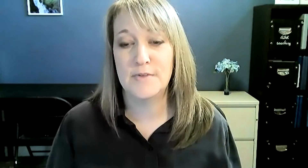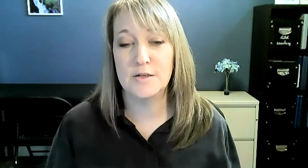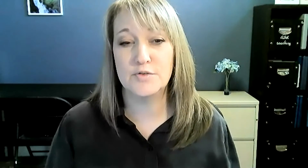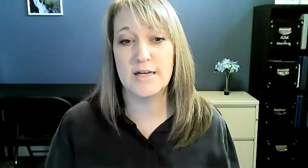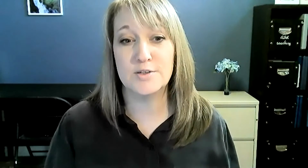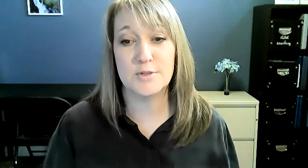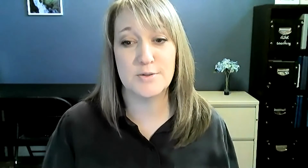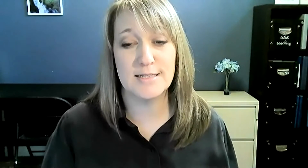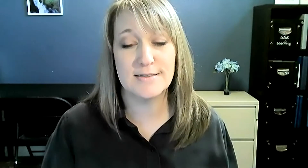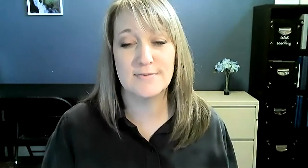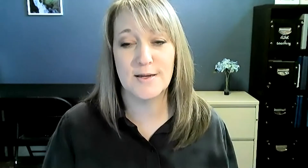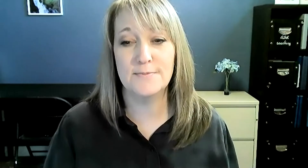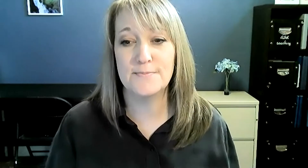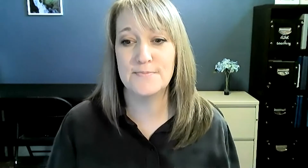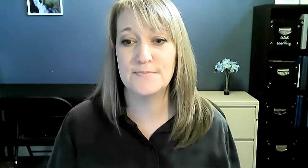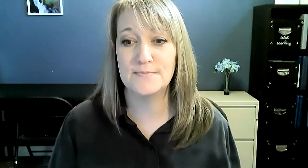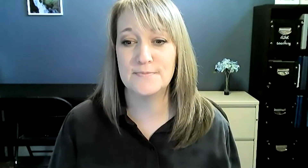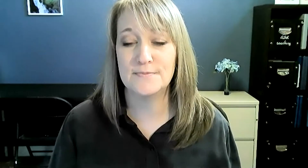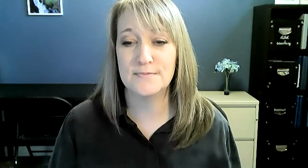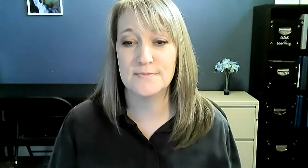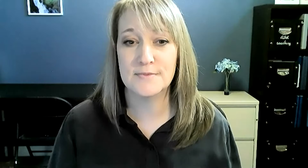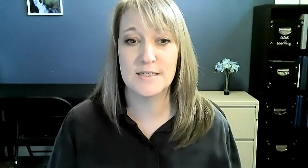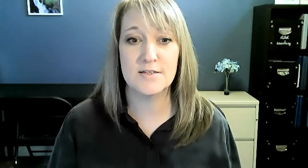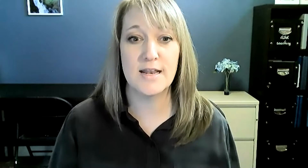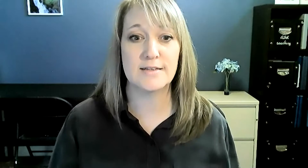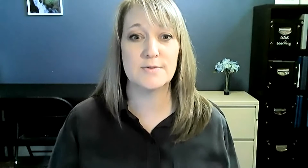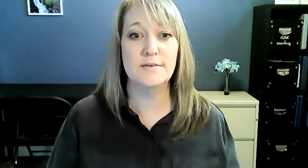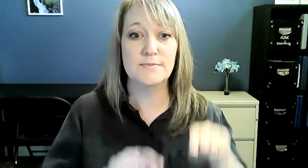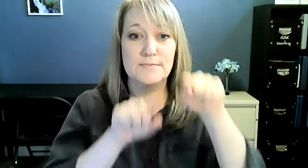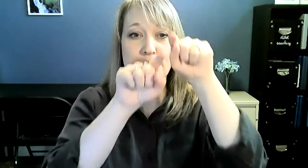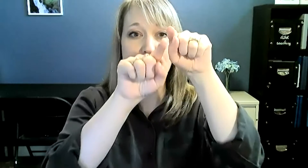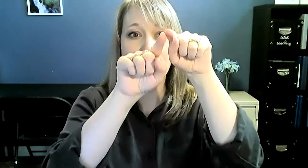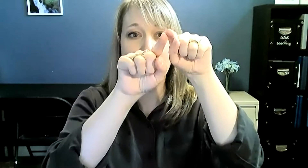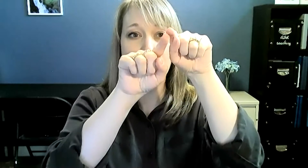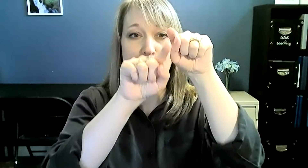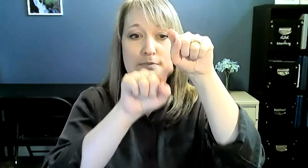I'll draw each one twice, okay? Here's the next one.